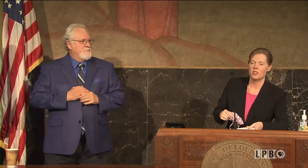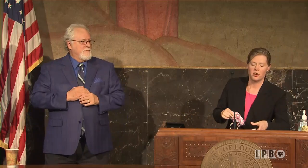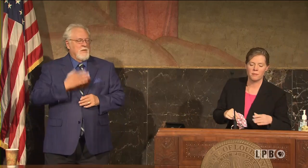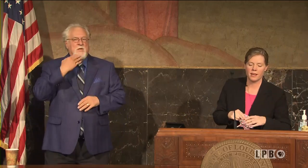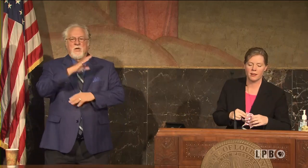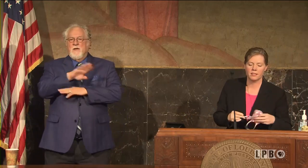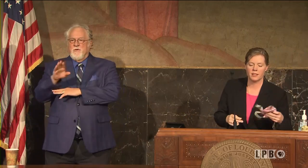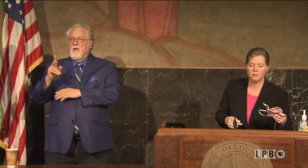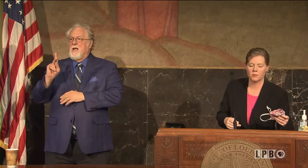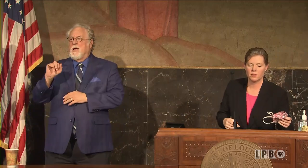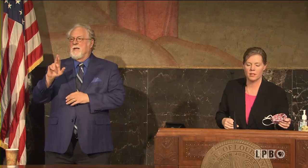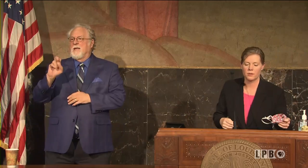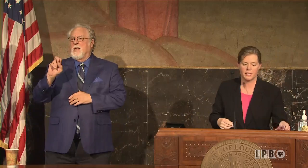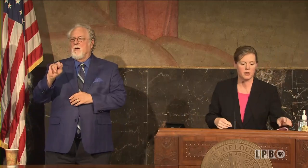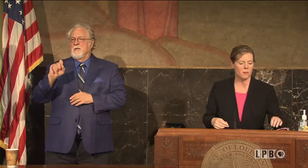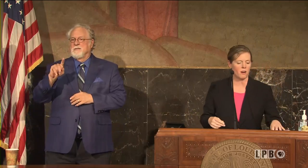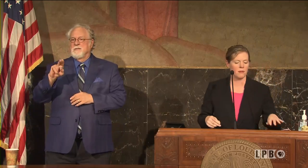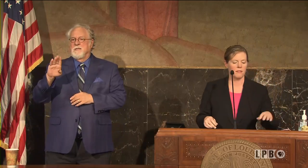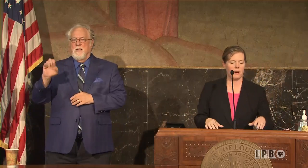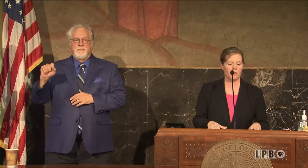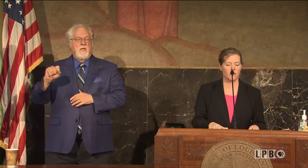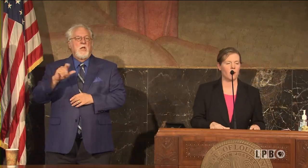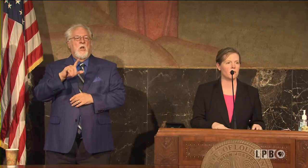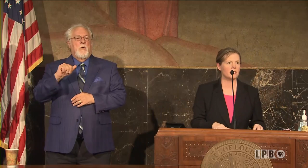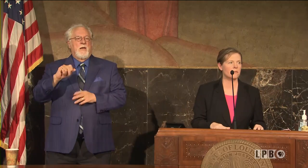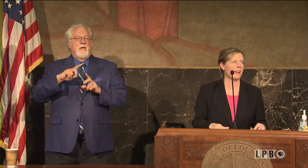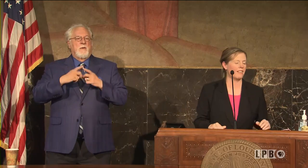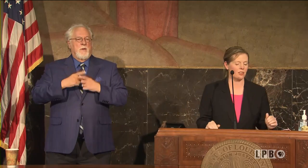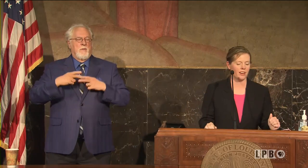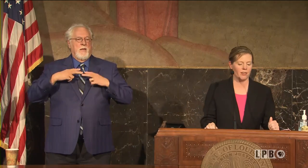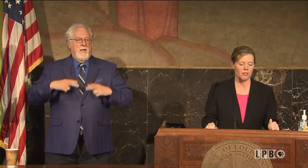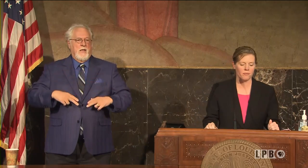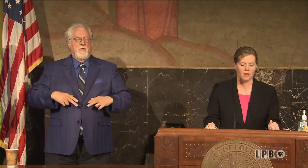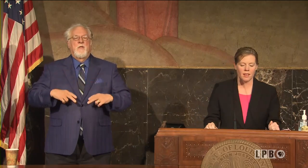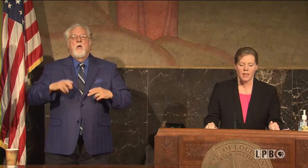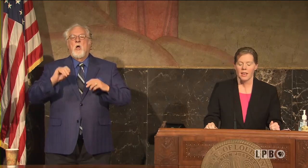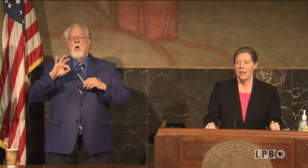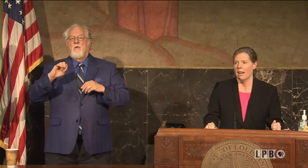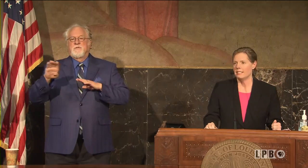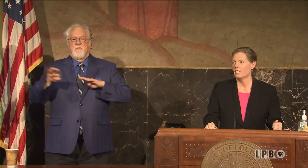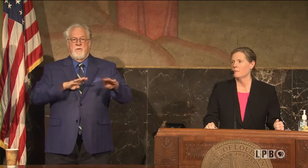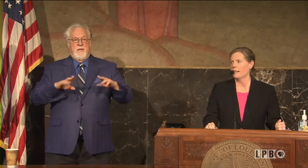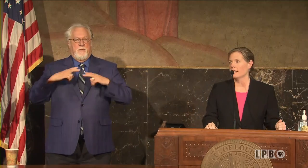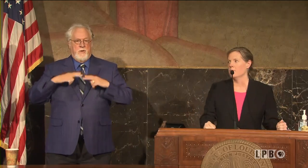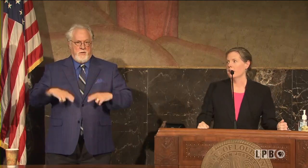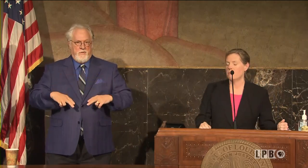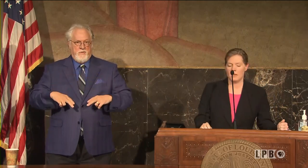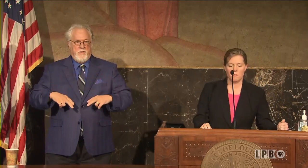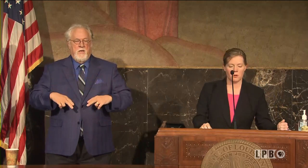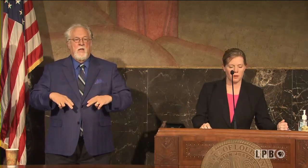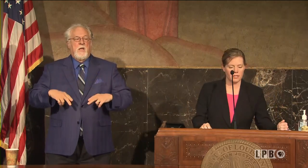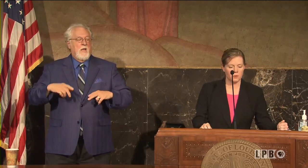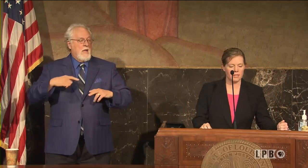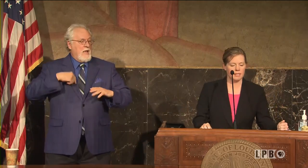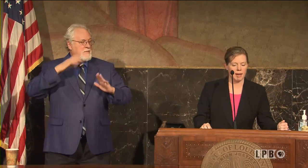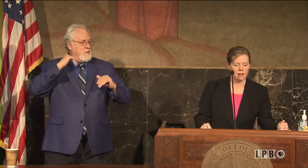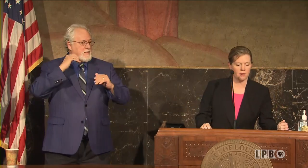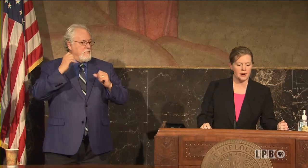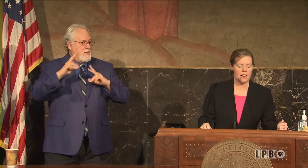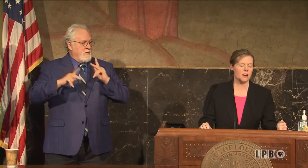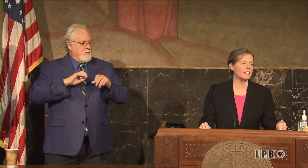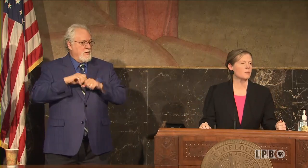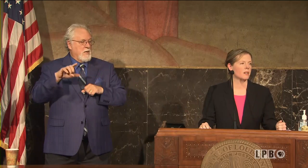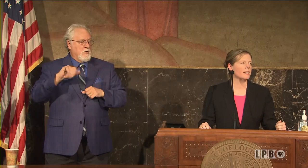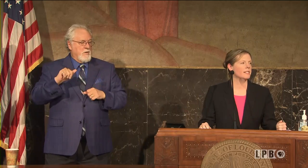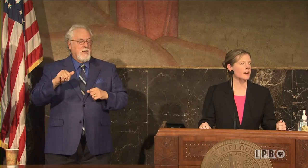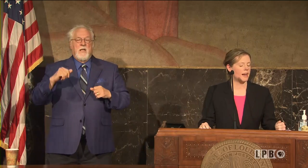Good afternoon. I'm Karen Stubbs with the Louisiana Department of Health, Office of Behavioral Health. As expected, many people in Louisiana right